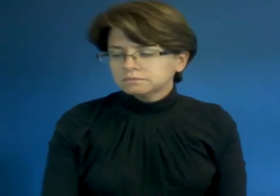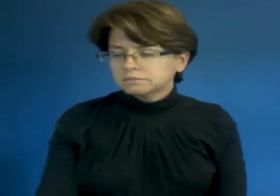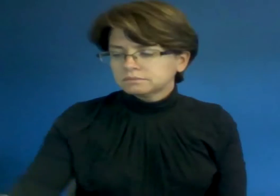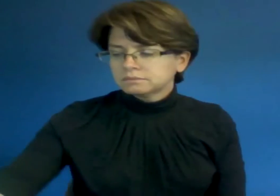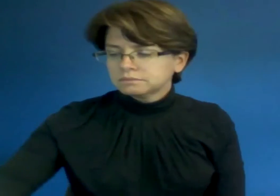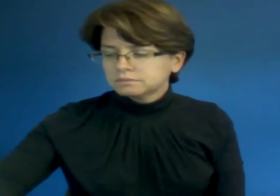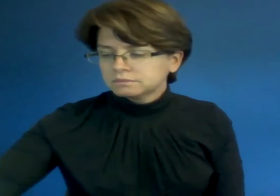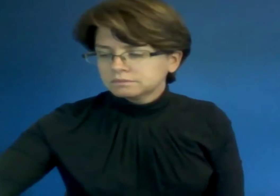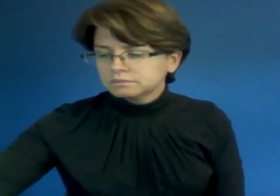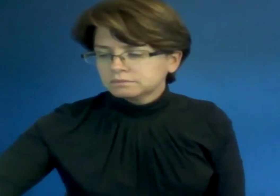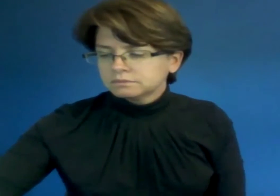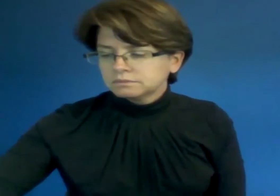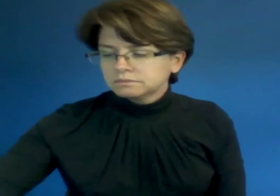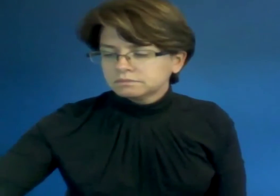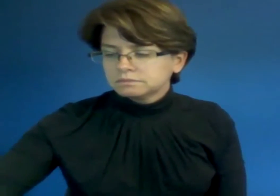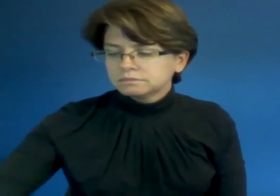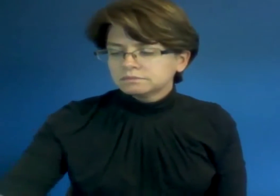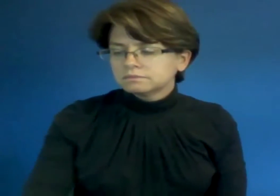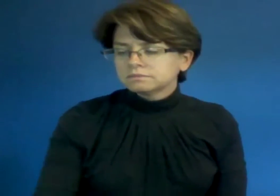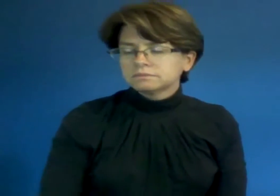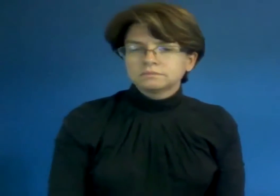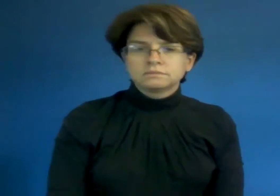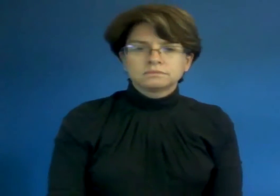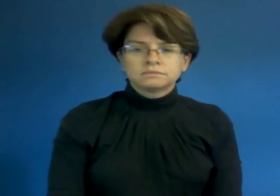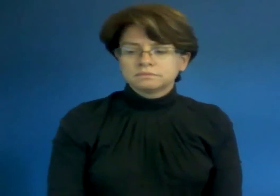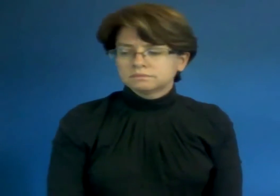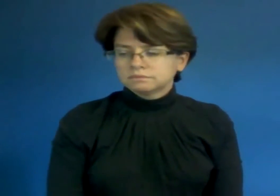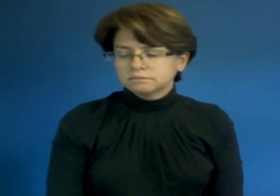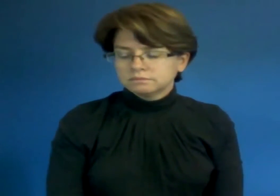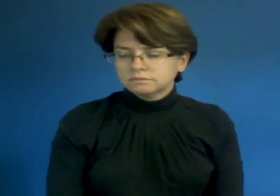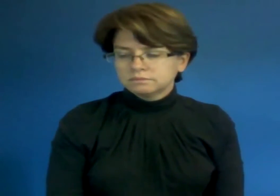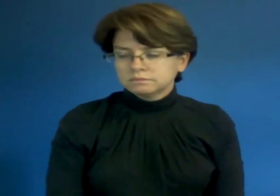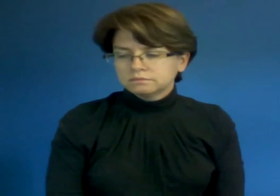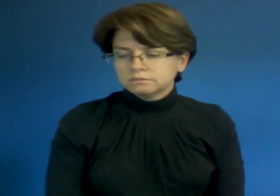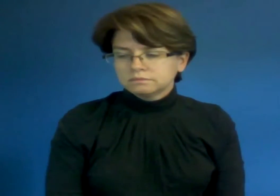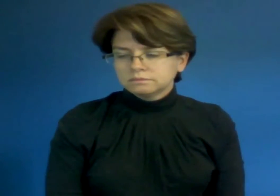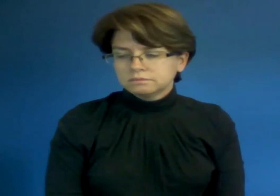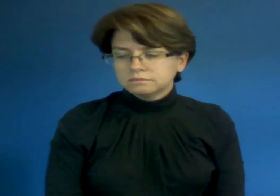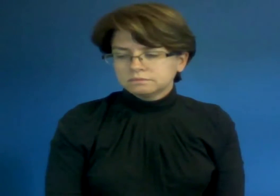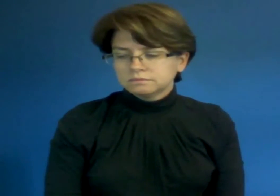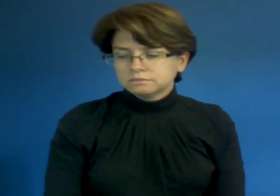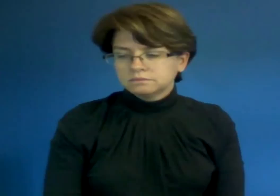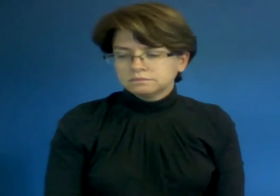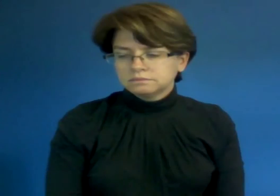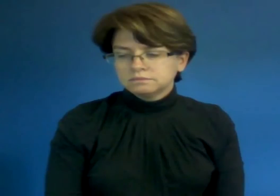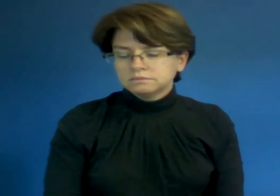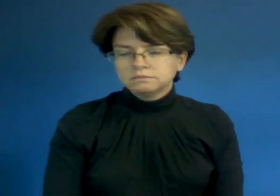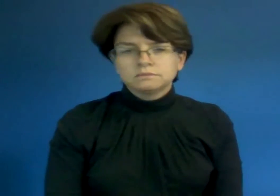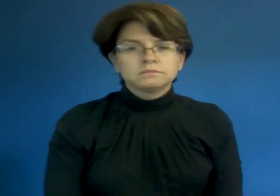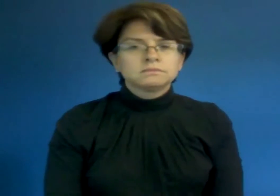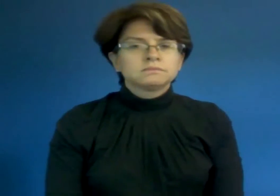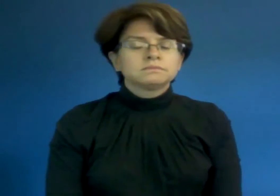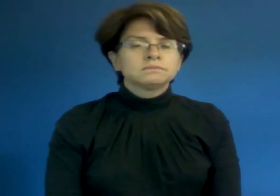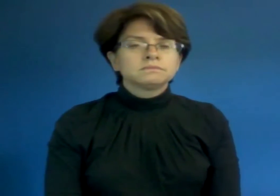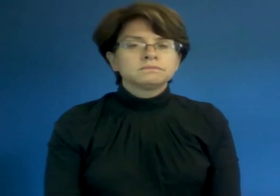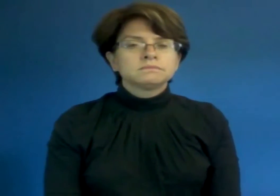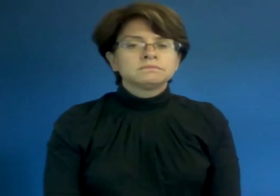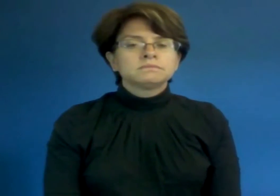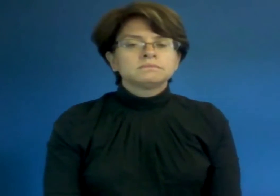Additionally, along with the alimentary canal or digestive tract, there are accessory organs in the digestive system. These are of importance, but they are